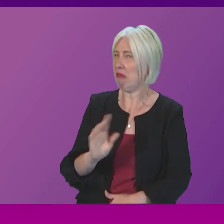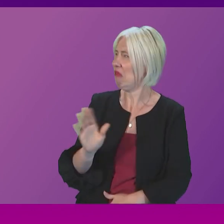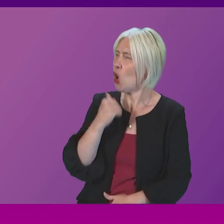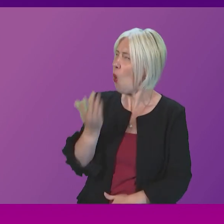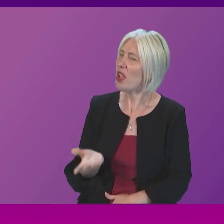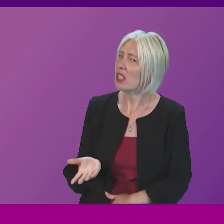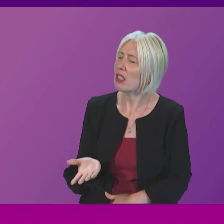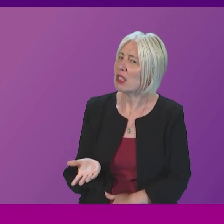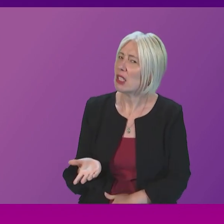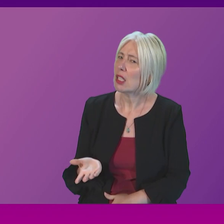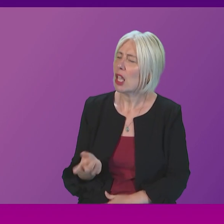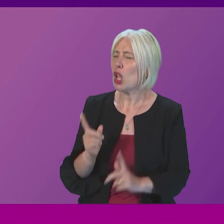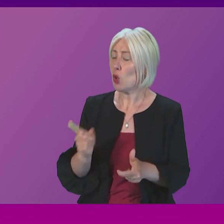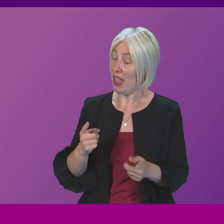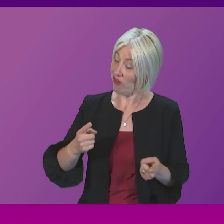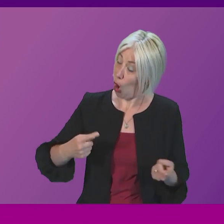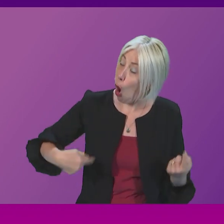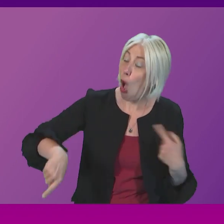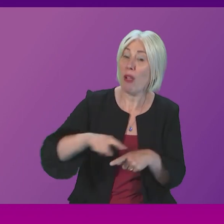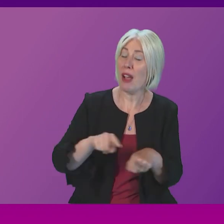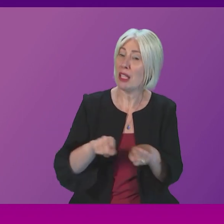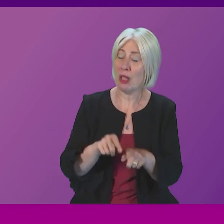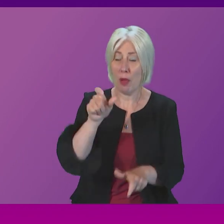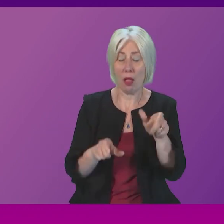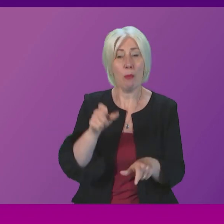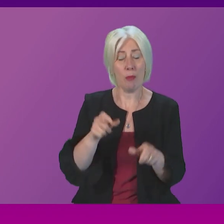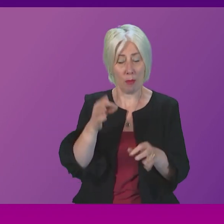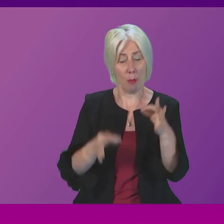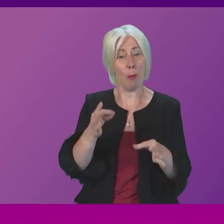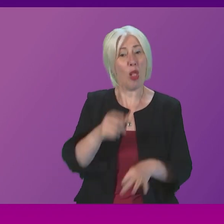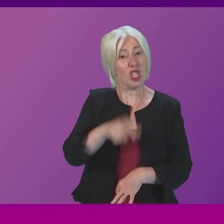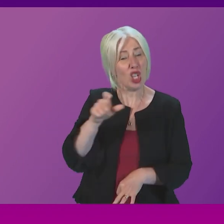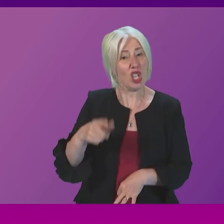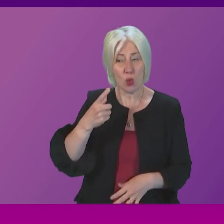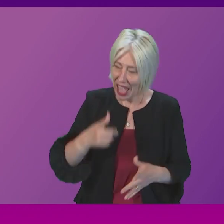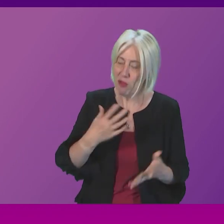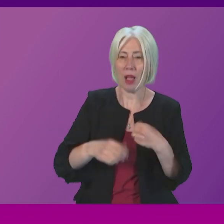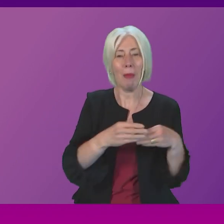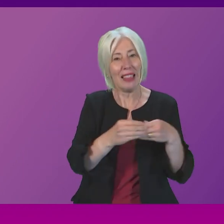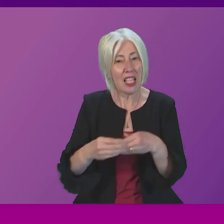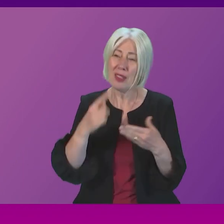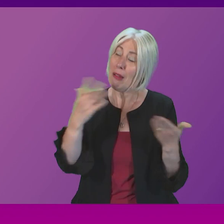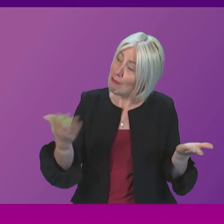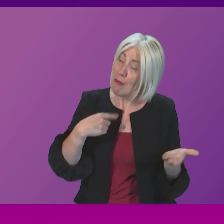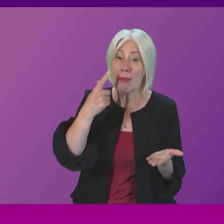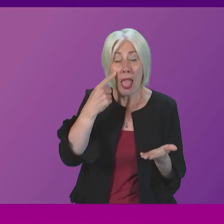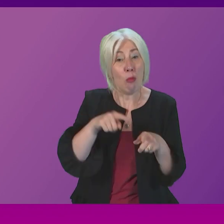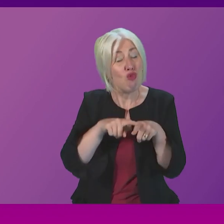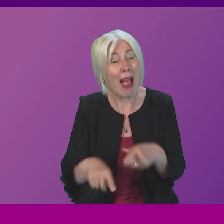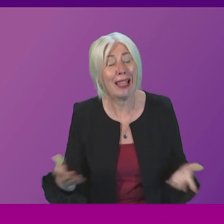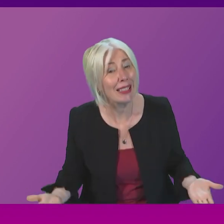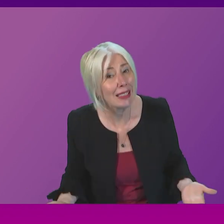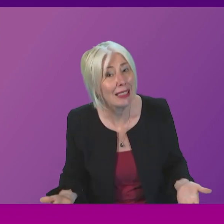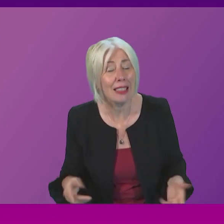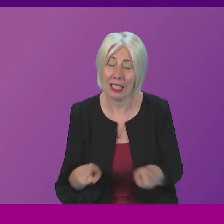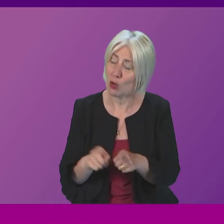on all of us, but including politicians, to be leaders in that and to say we're trying. And also it goes back to the point that was made earlier